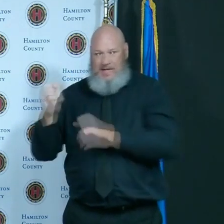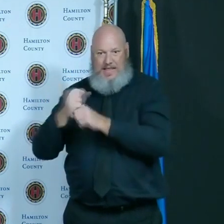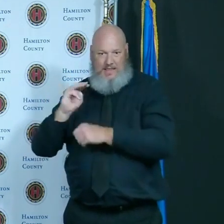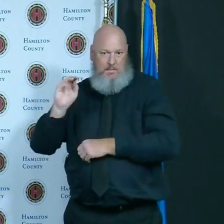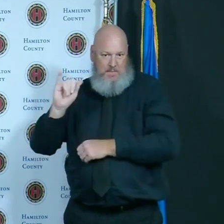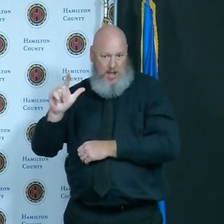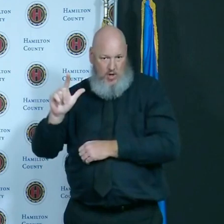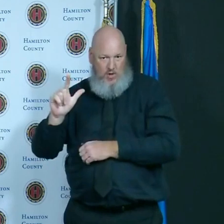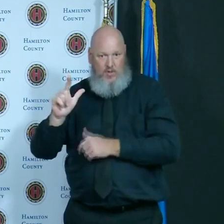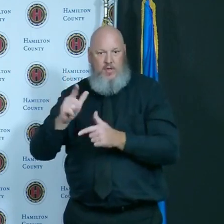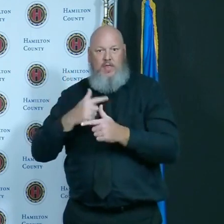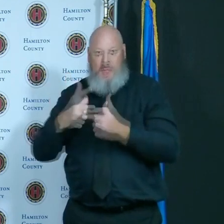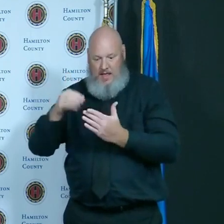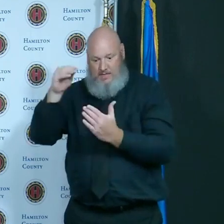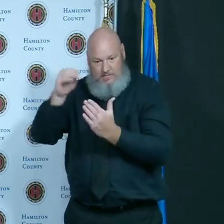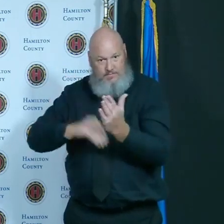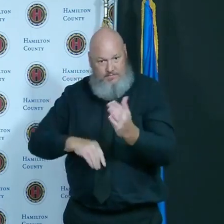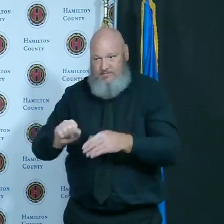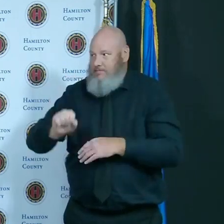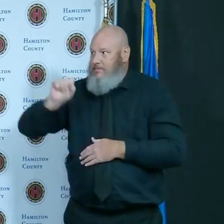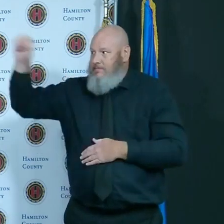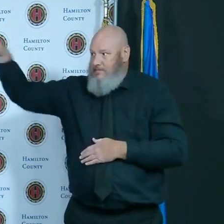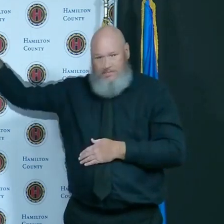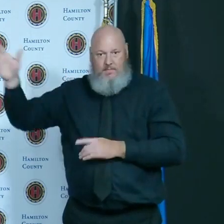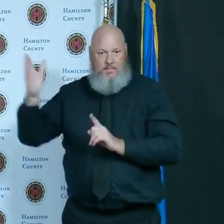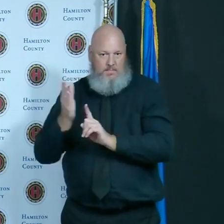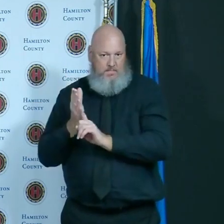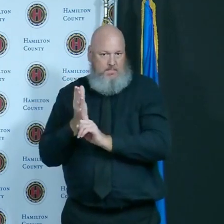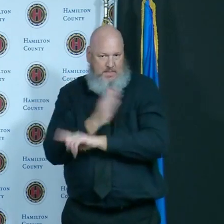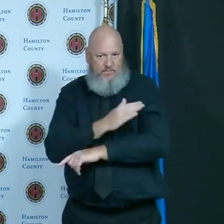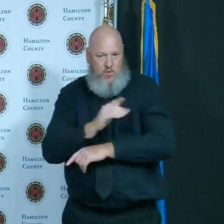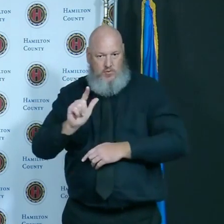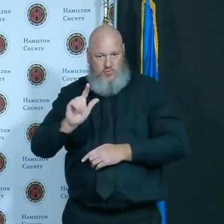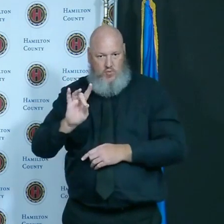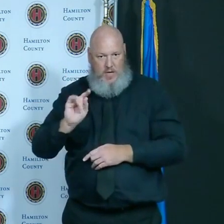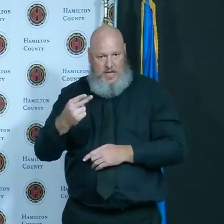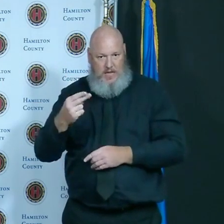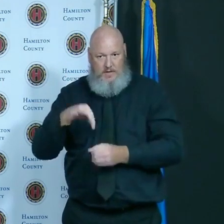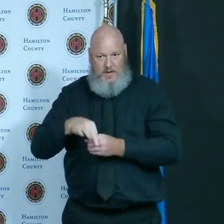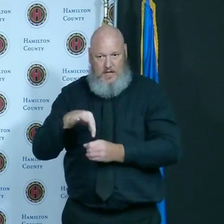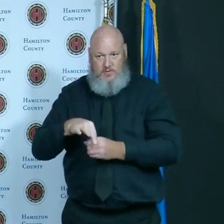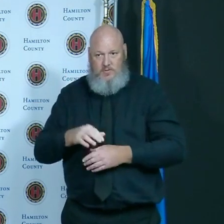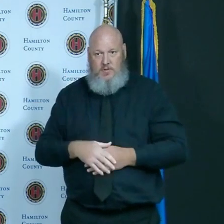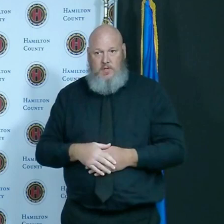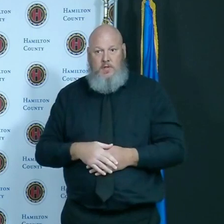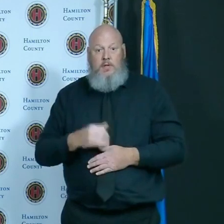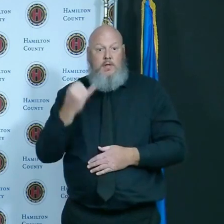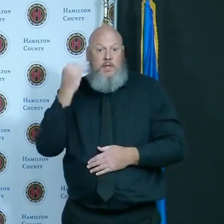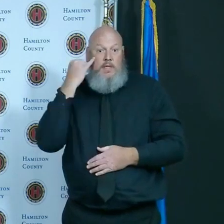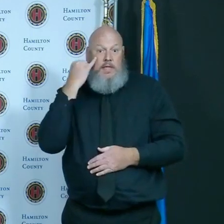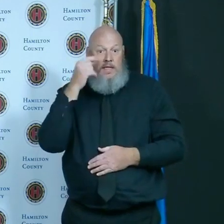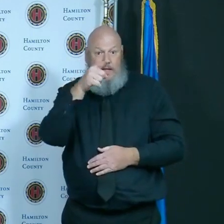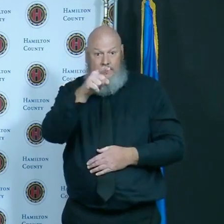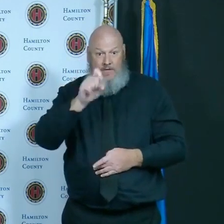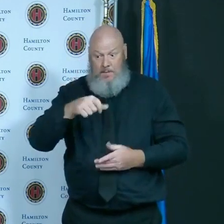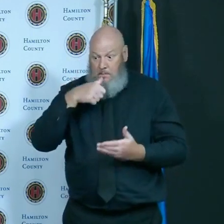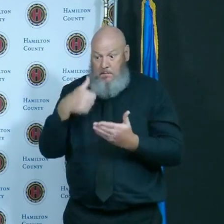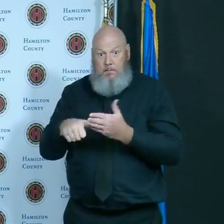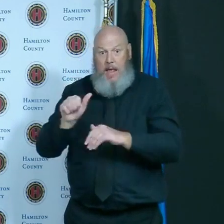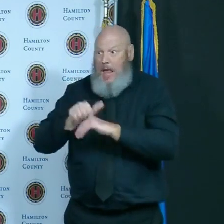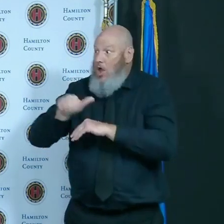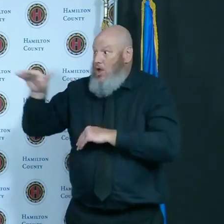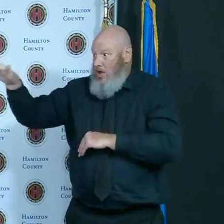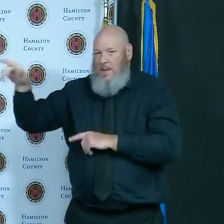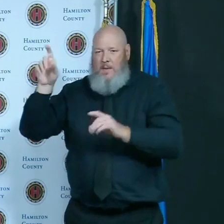are very anxious that people aren't remembering to vote, so please, spread the word. It's census time, and it's time to